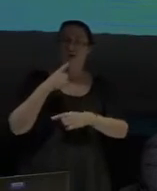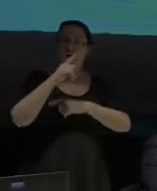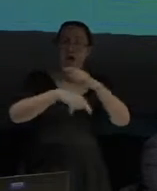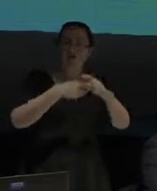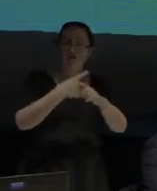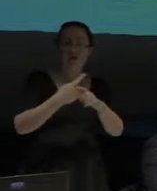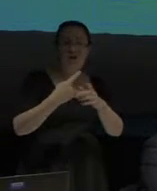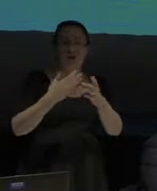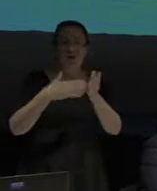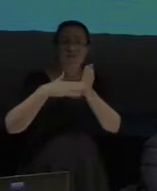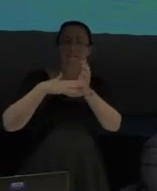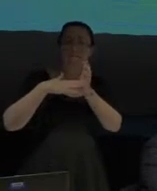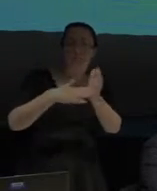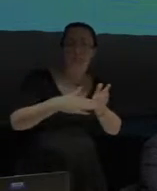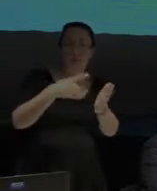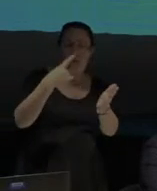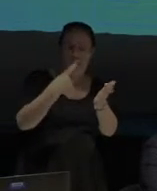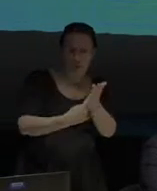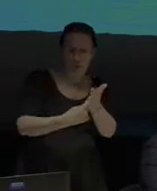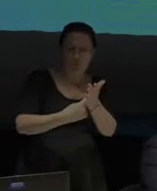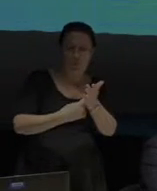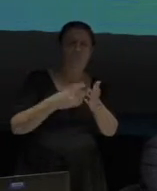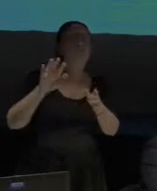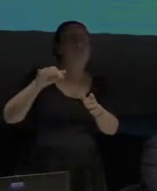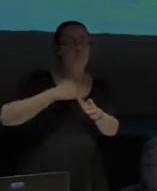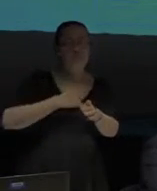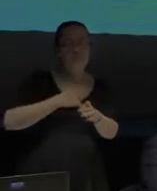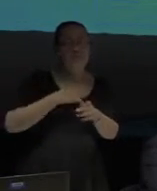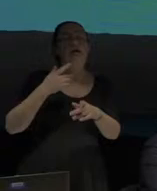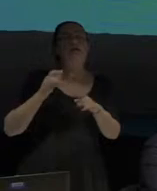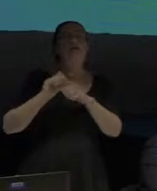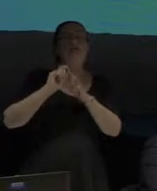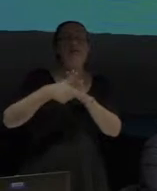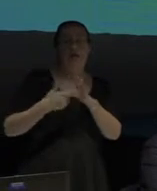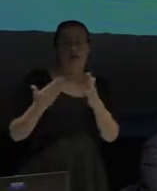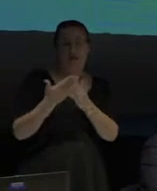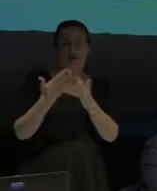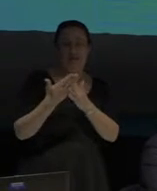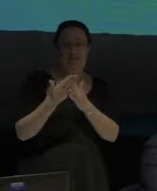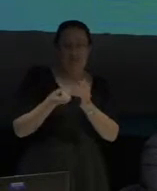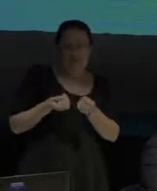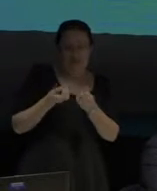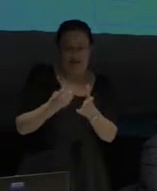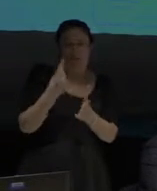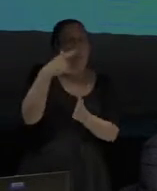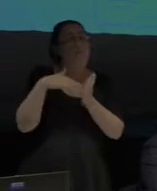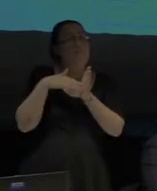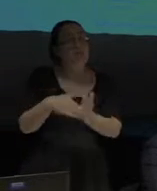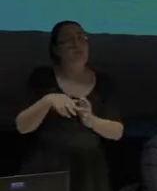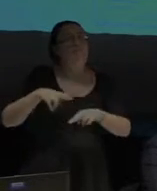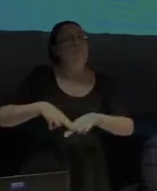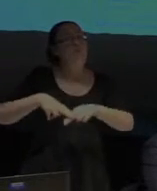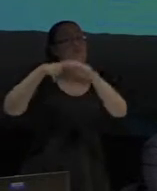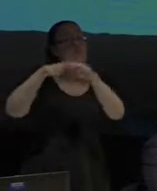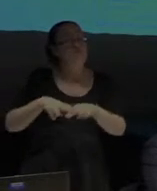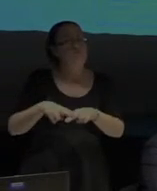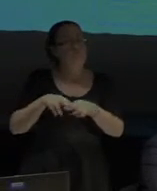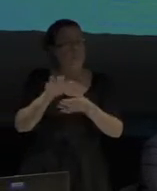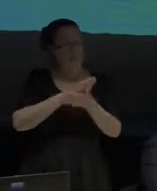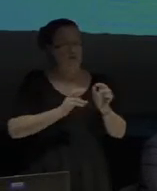put a lift in for disabled access. That adds to the cost of your